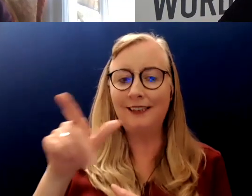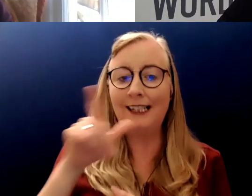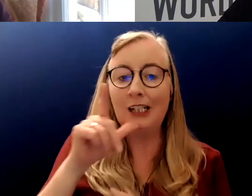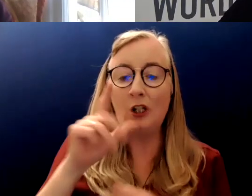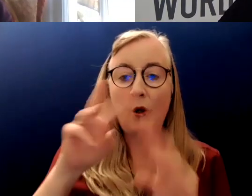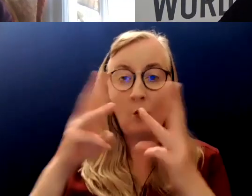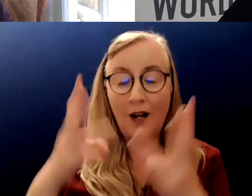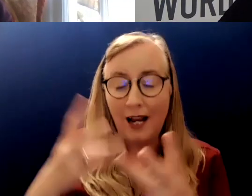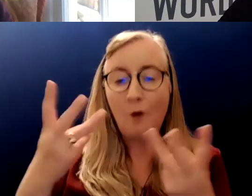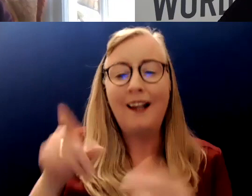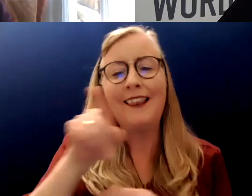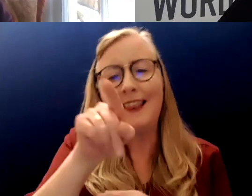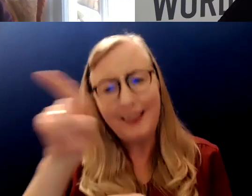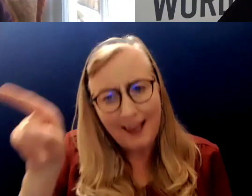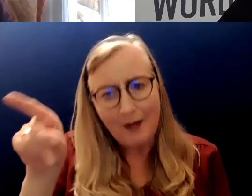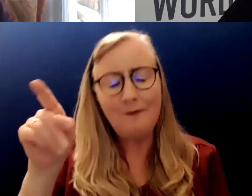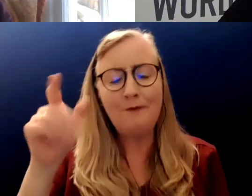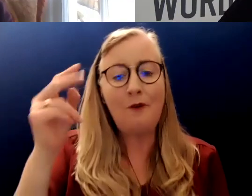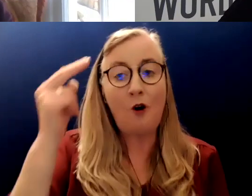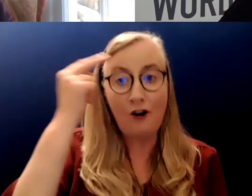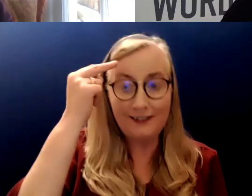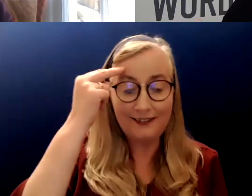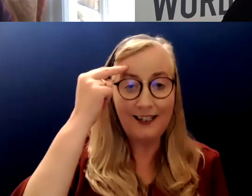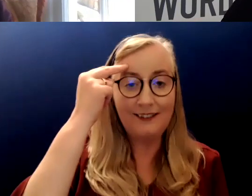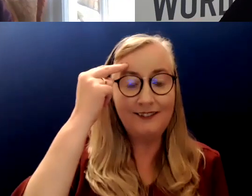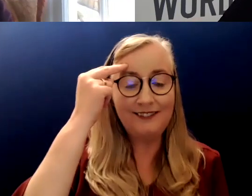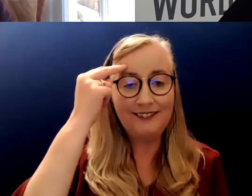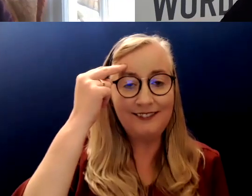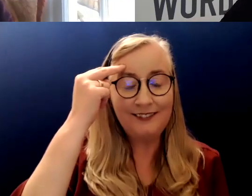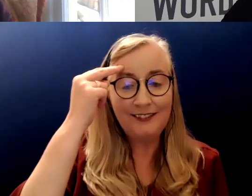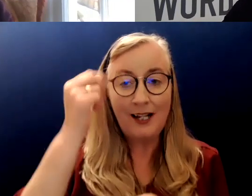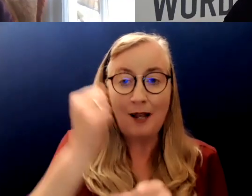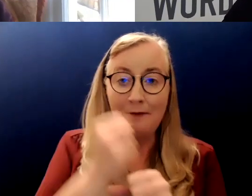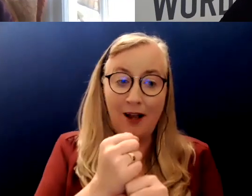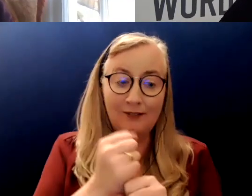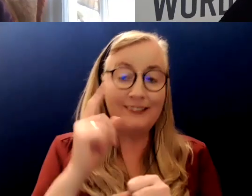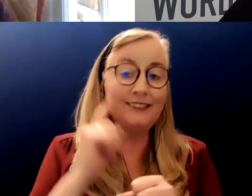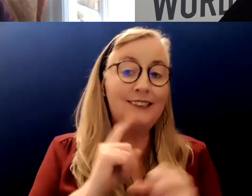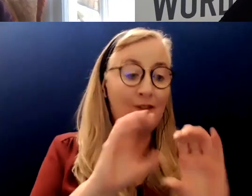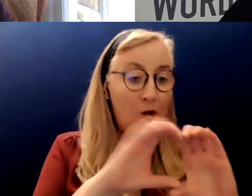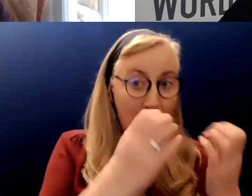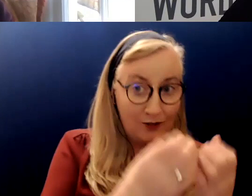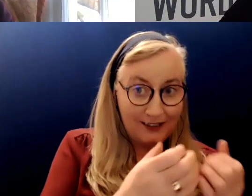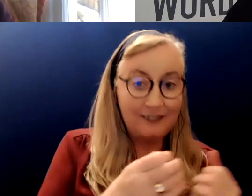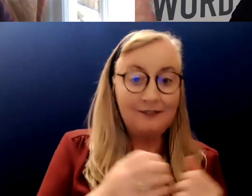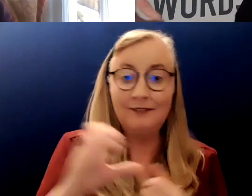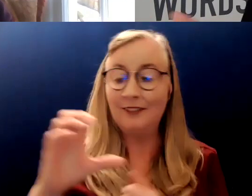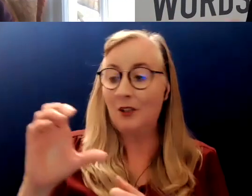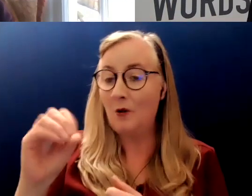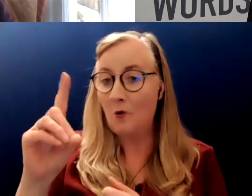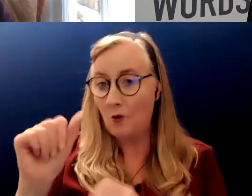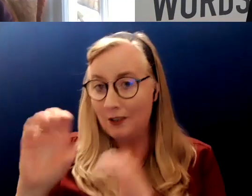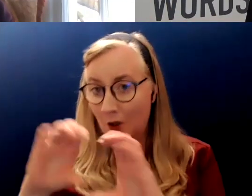greater understanding of the deaf community, the Coda community, how the